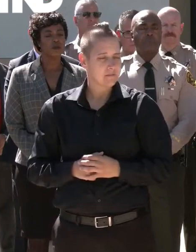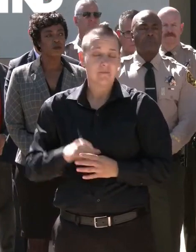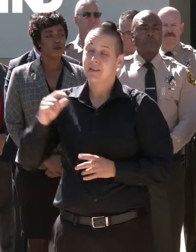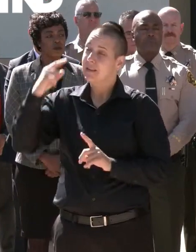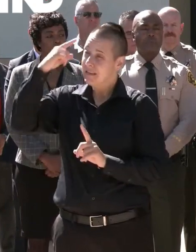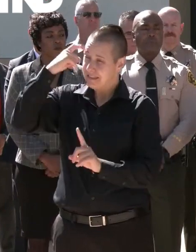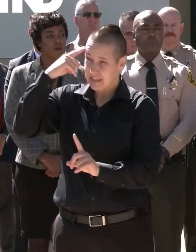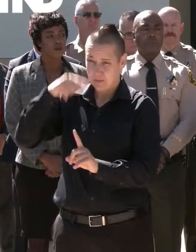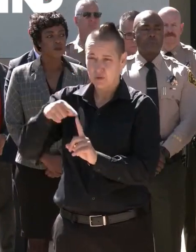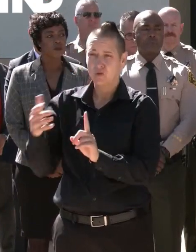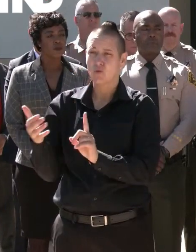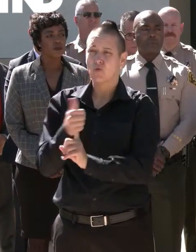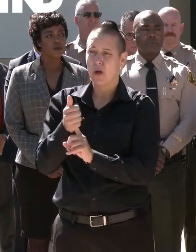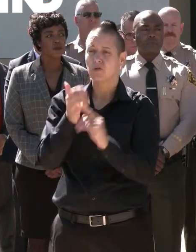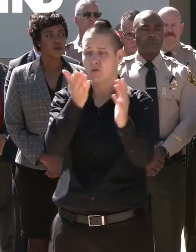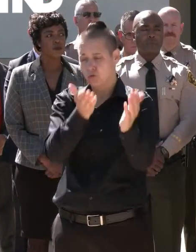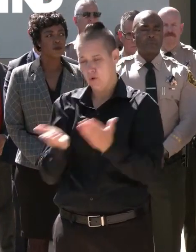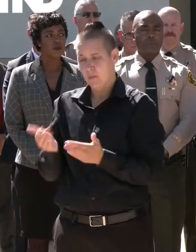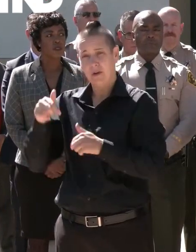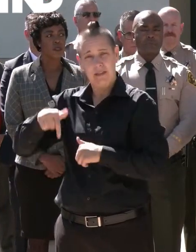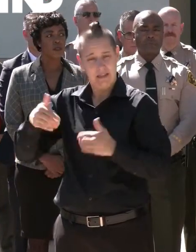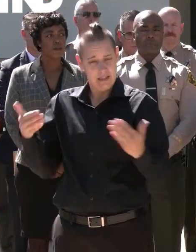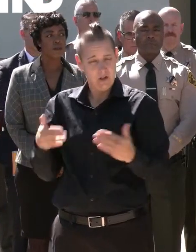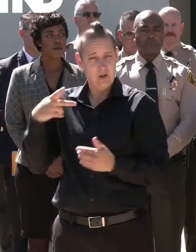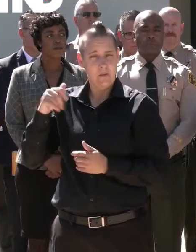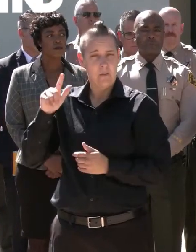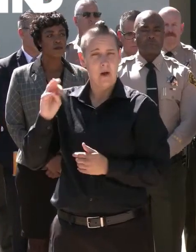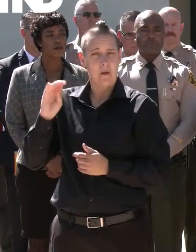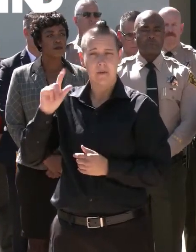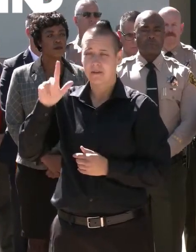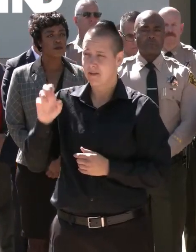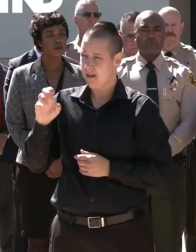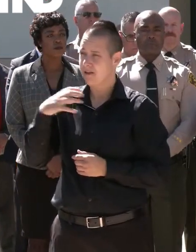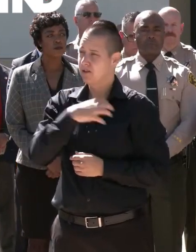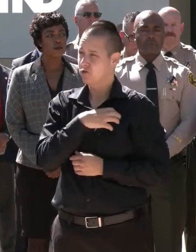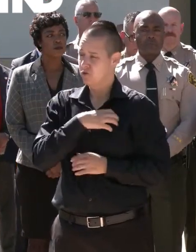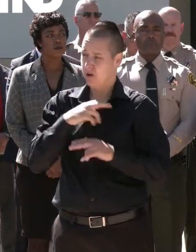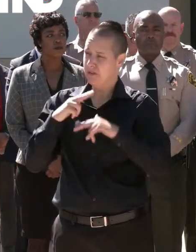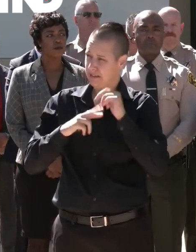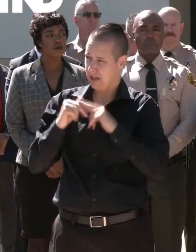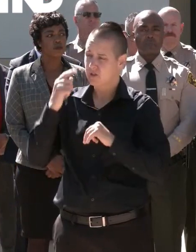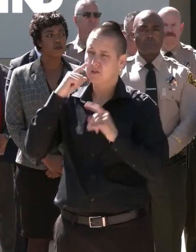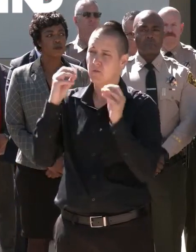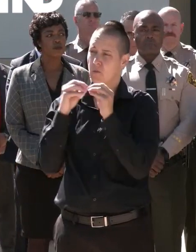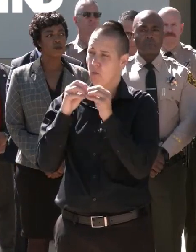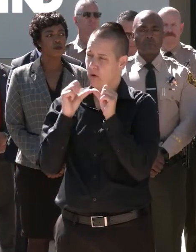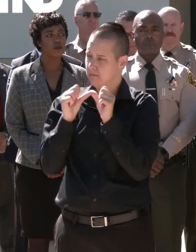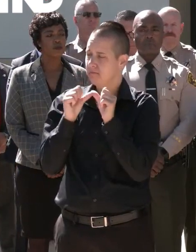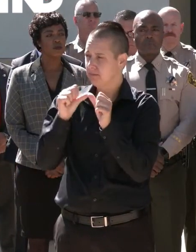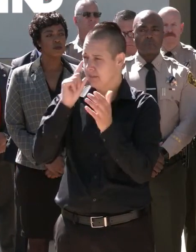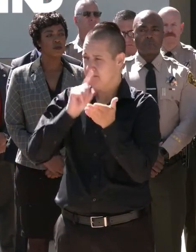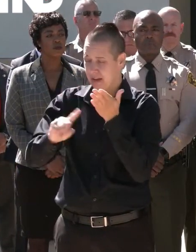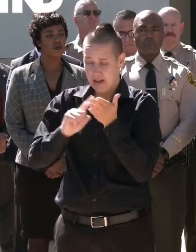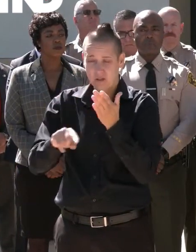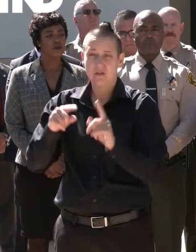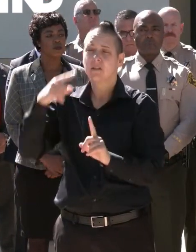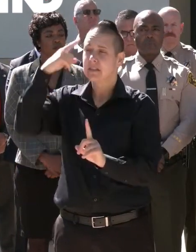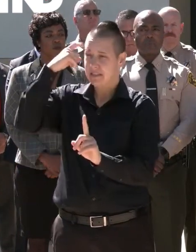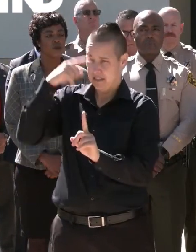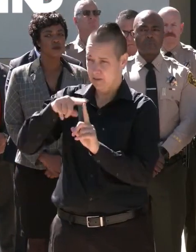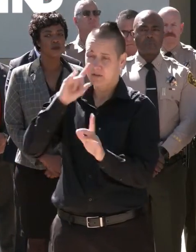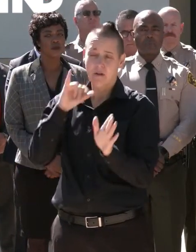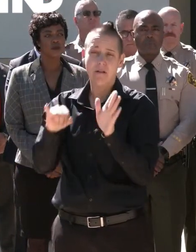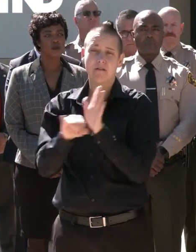The suspect was arrested and transported here to the Palmdale Sheriff's Station pending further investigation. The suspect has